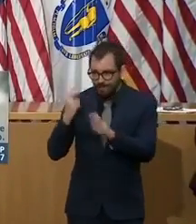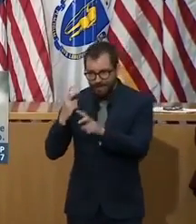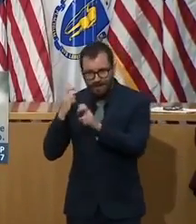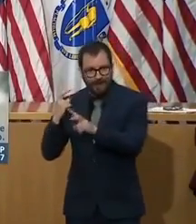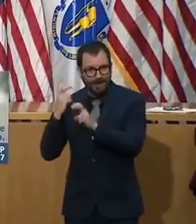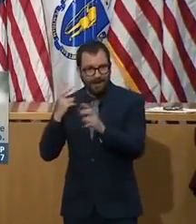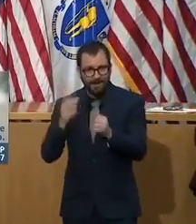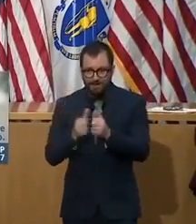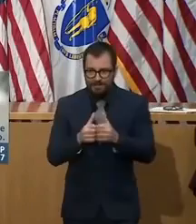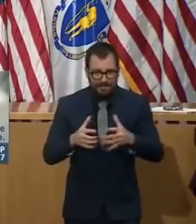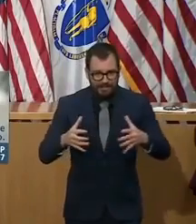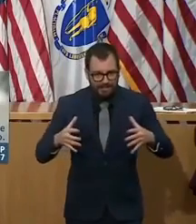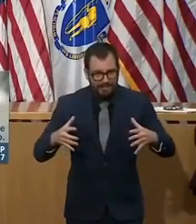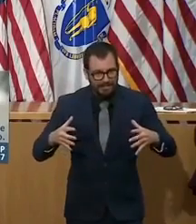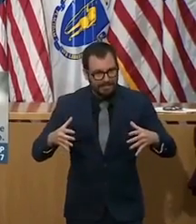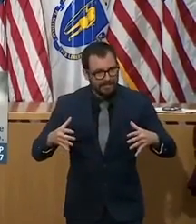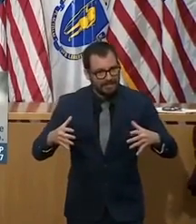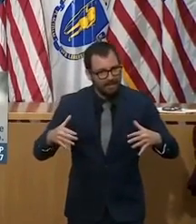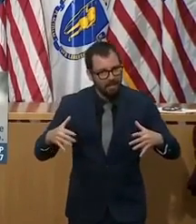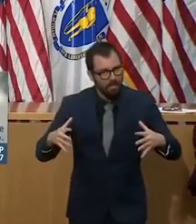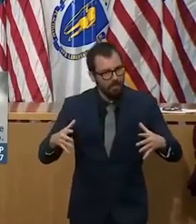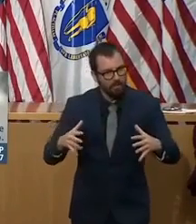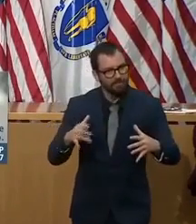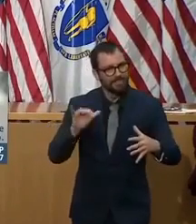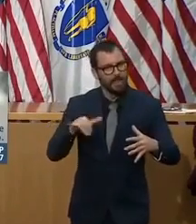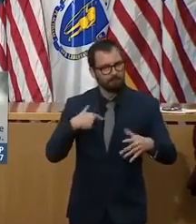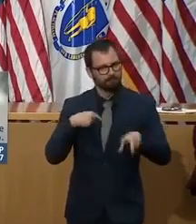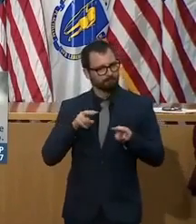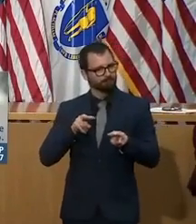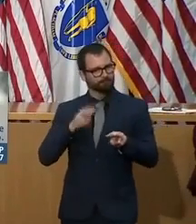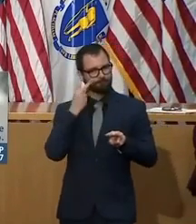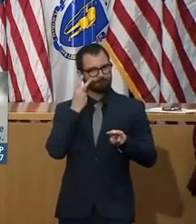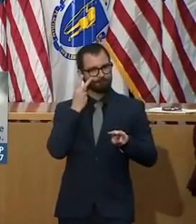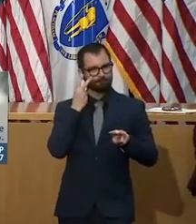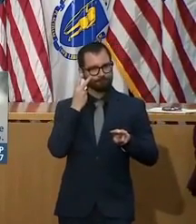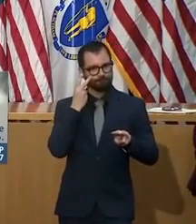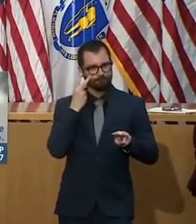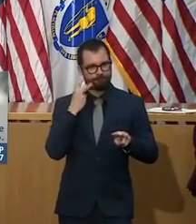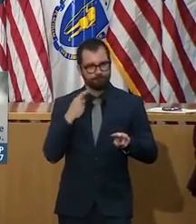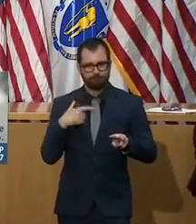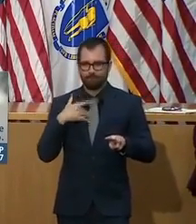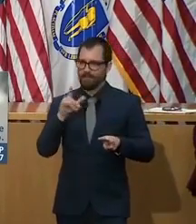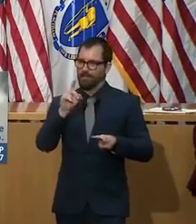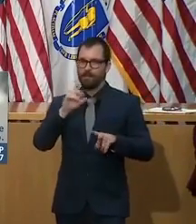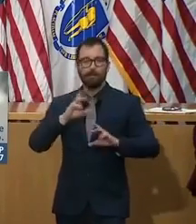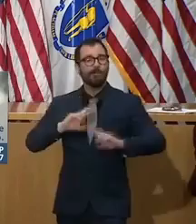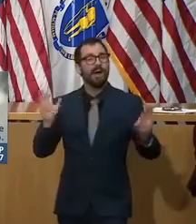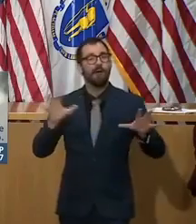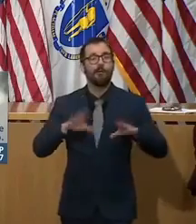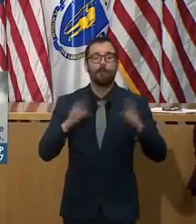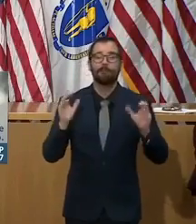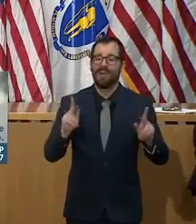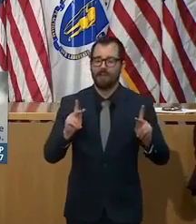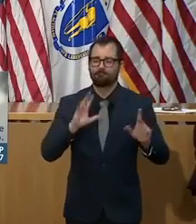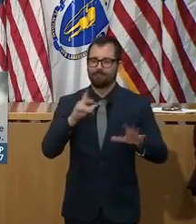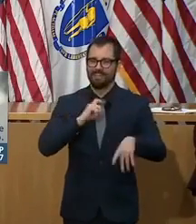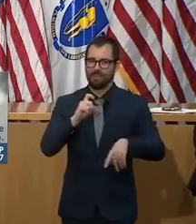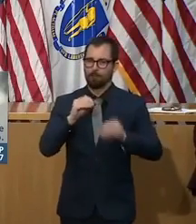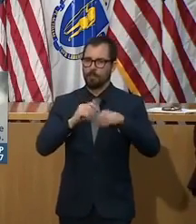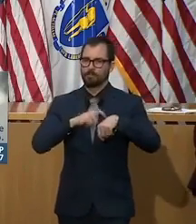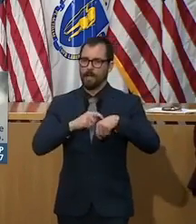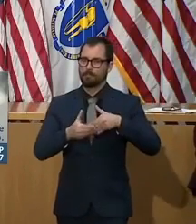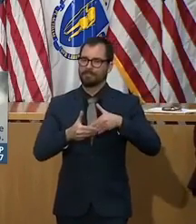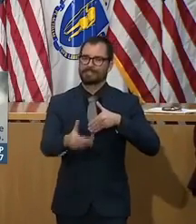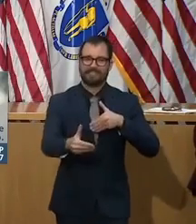measure, and to put enough distance between where we are now with respect to one of the key